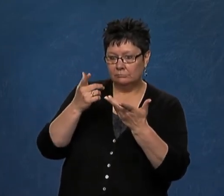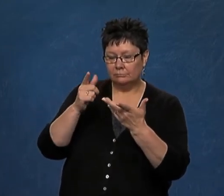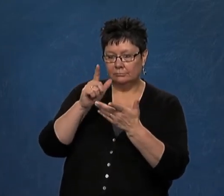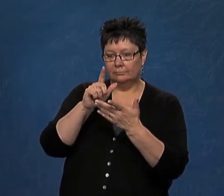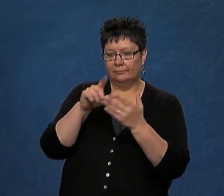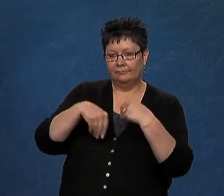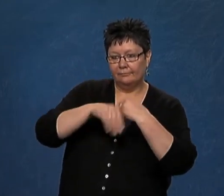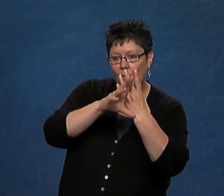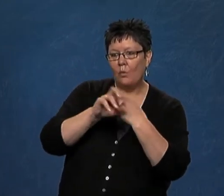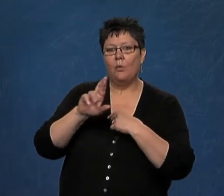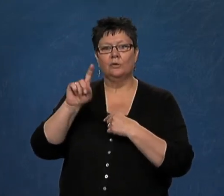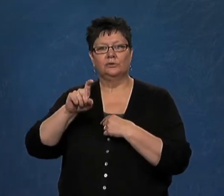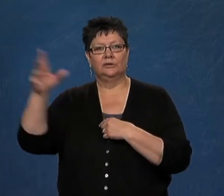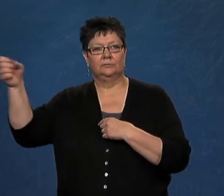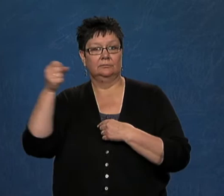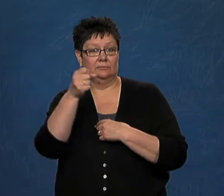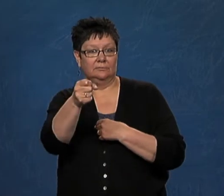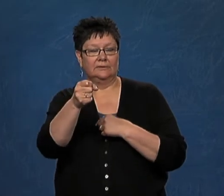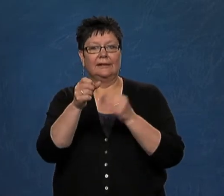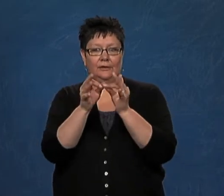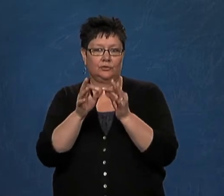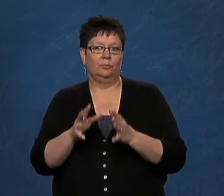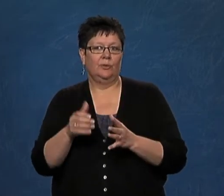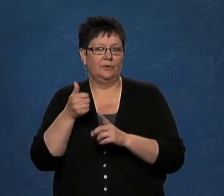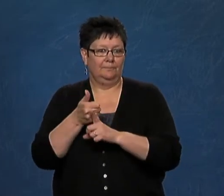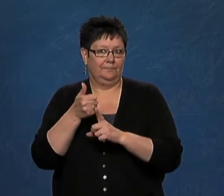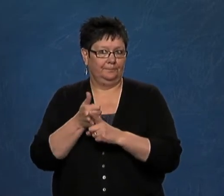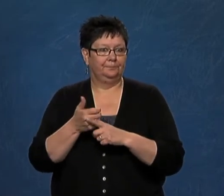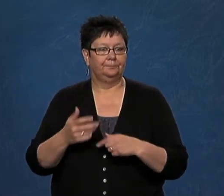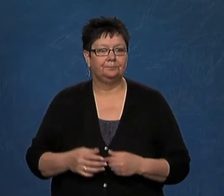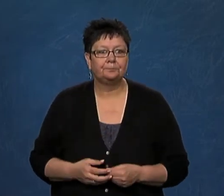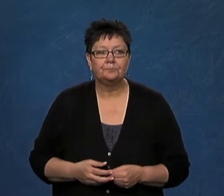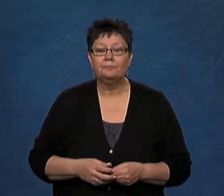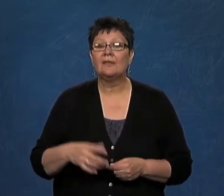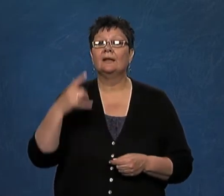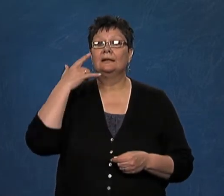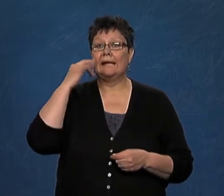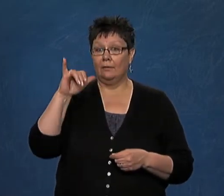see if it needs video conferencing or if it needs a live interpreter.